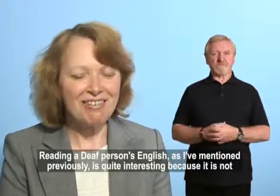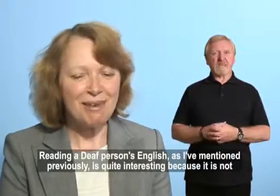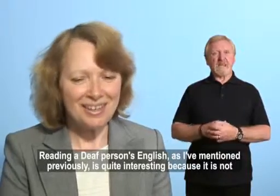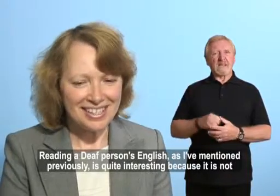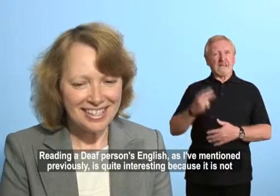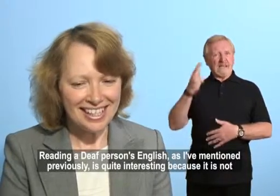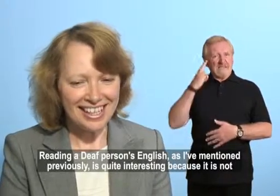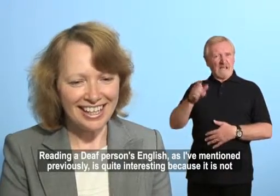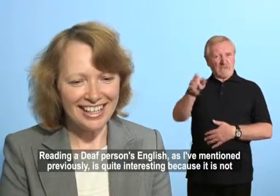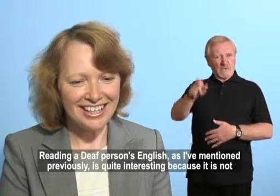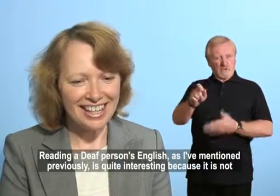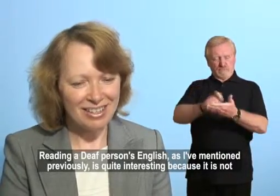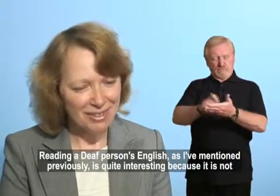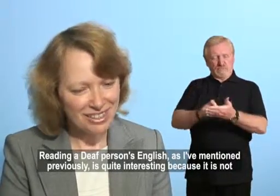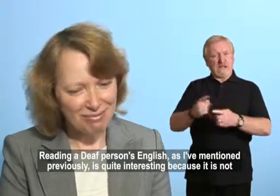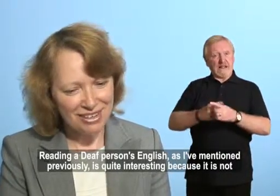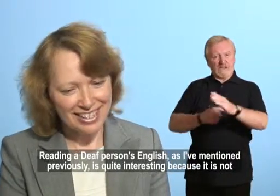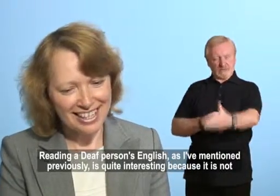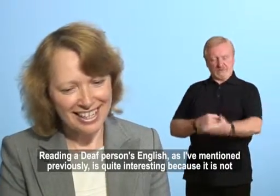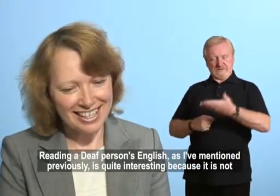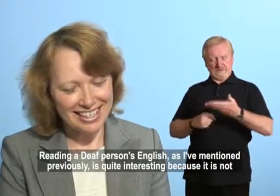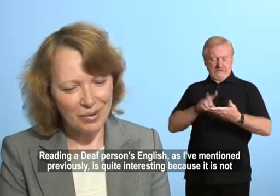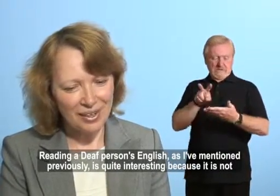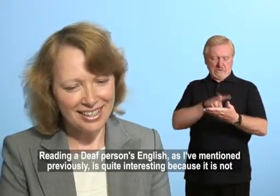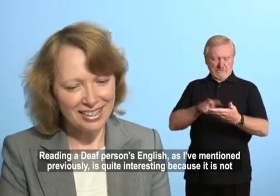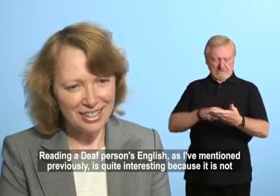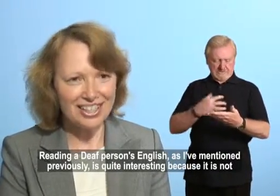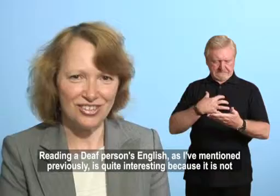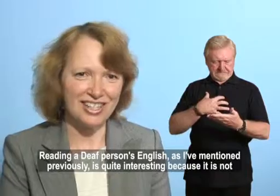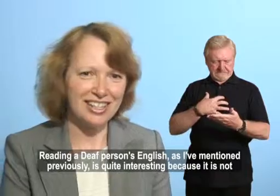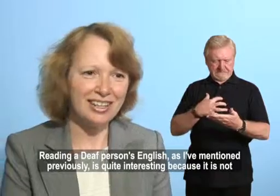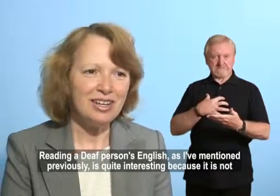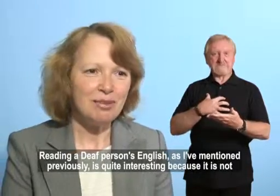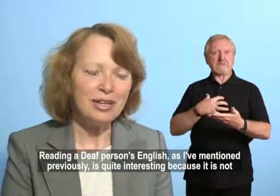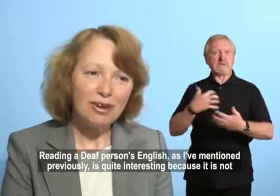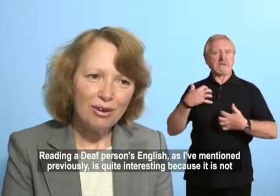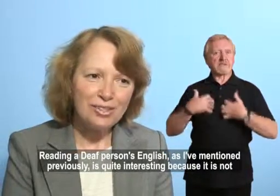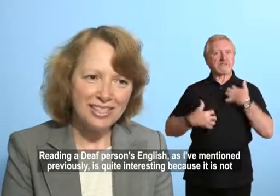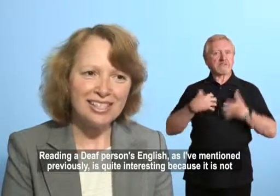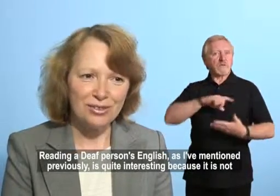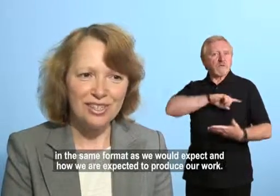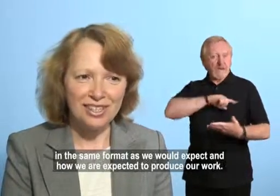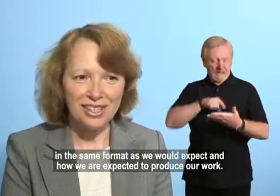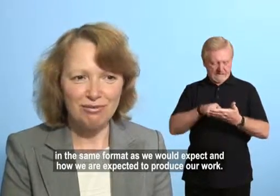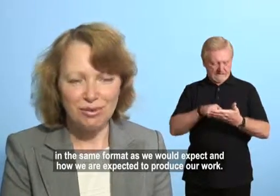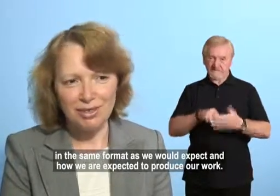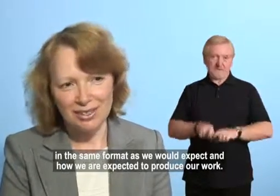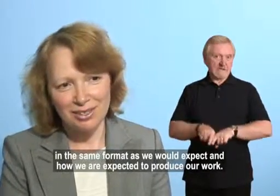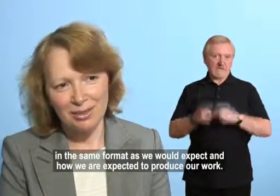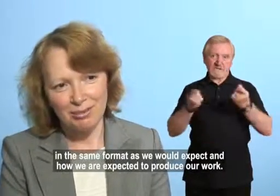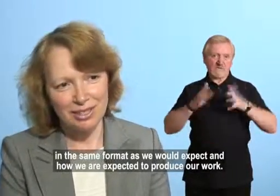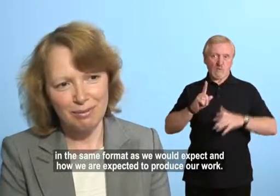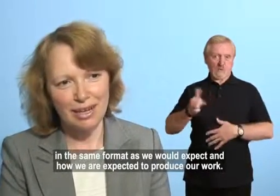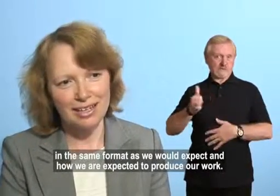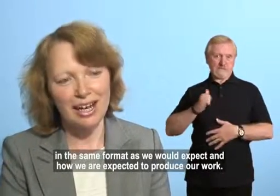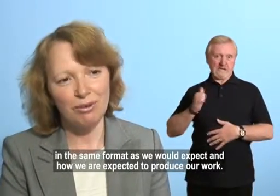Reading a deaf person's English, as I've mentioned previously, is quite interesting because it is not in the same format